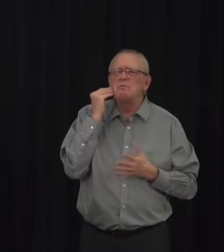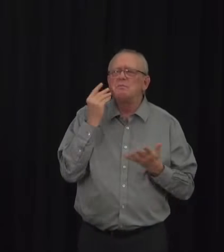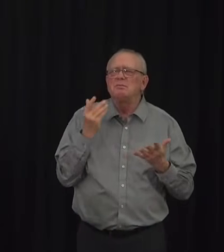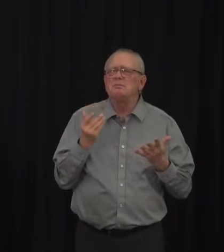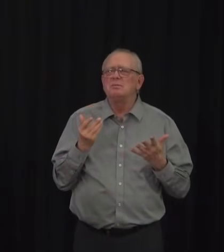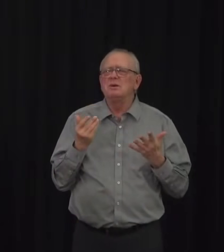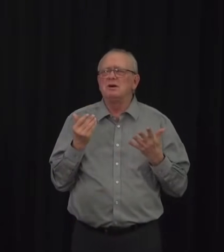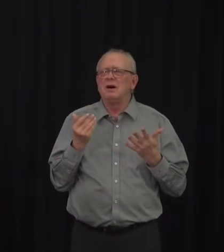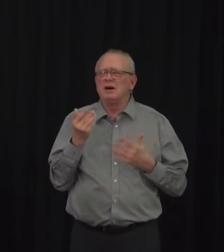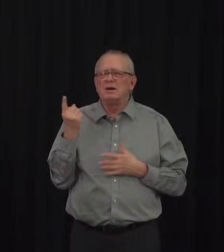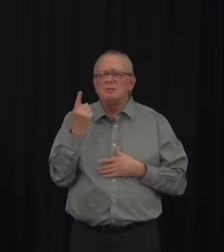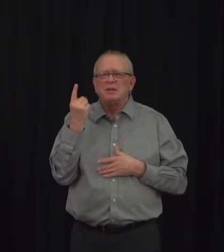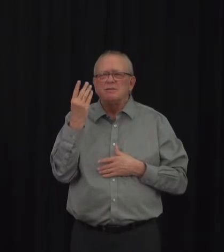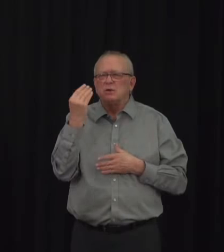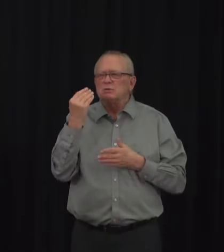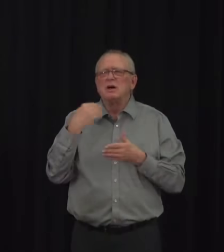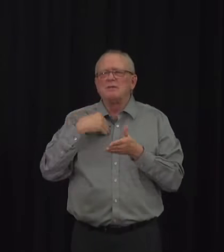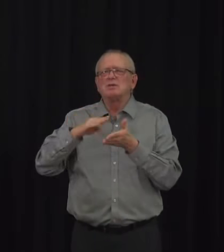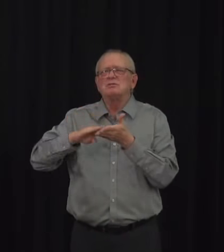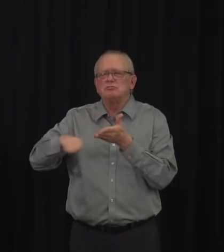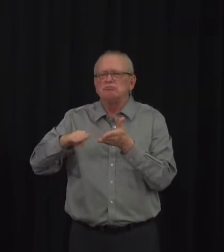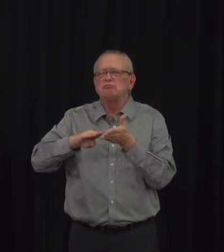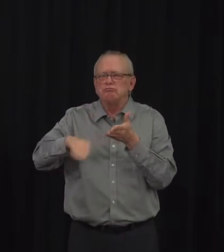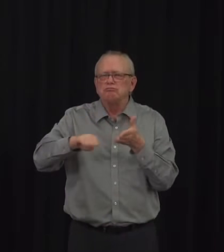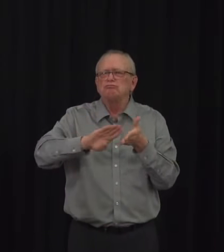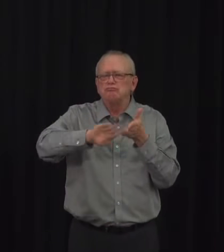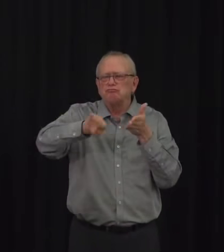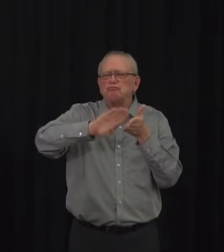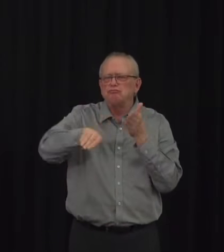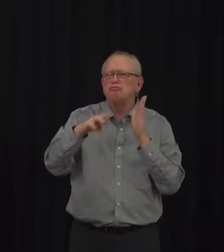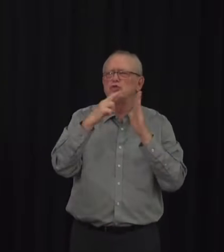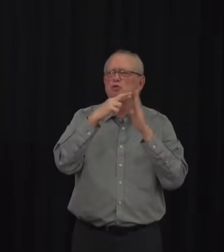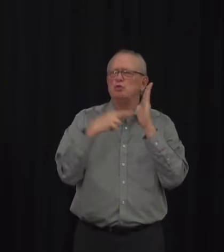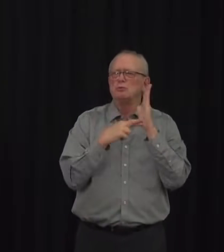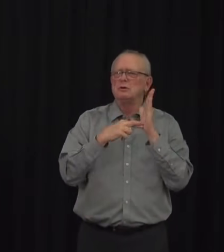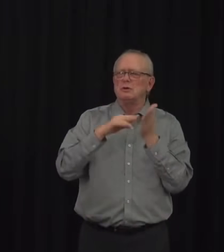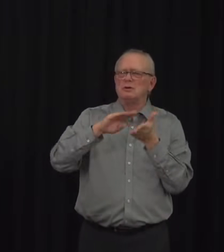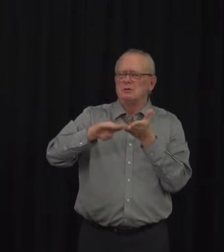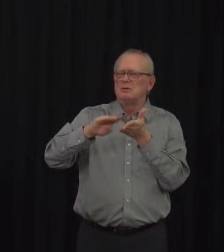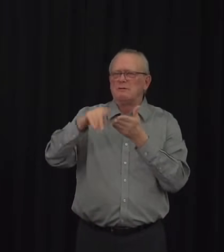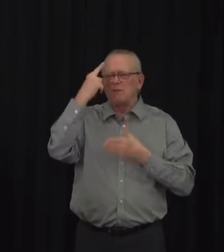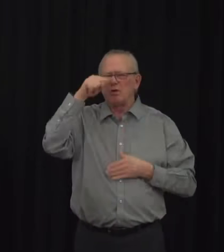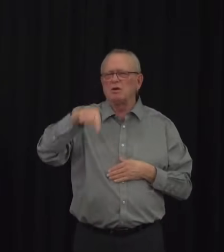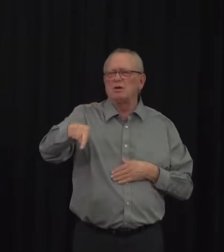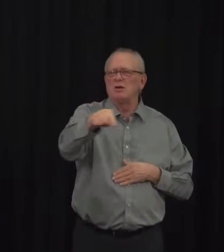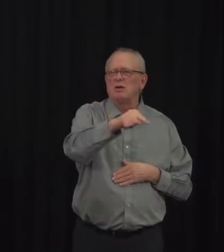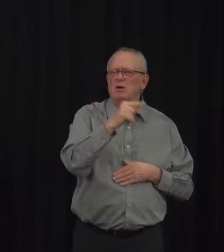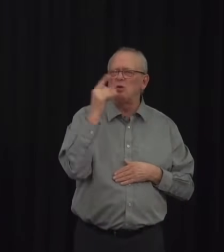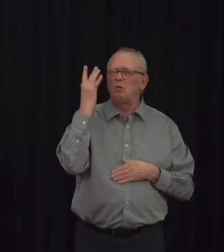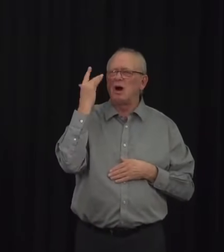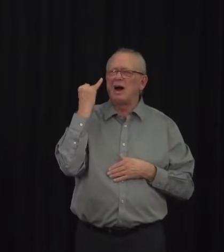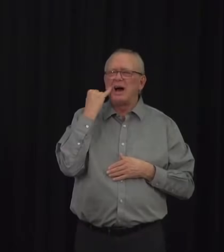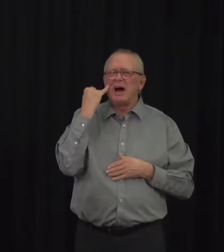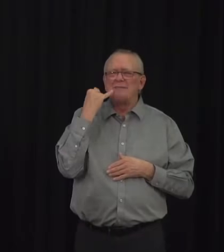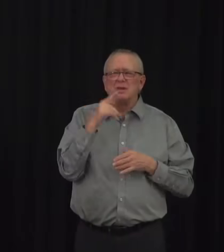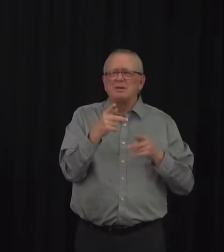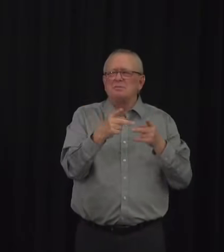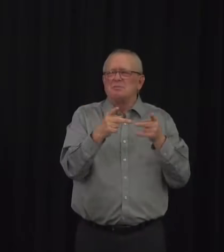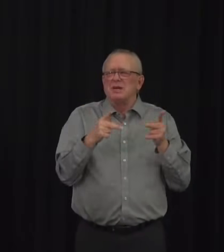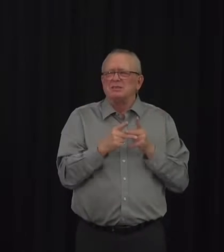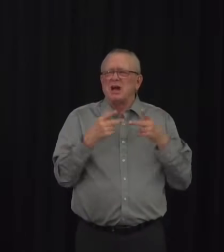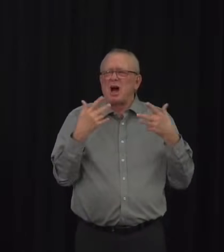warranted? And what is the purpose of these exemptions if many of them are granted to places where there are already